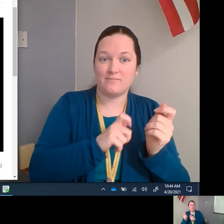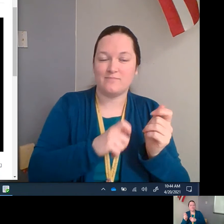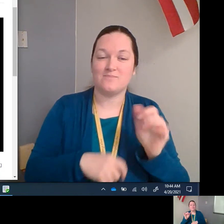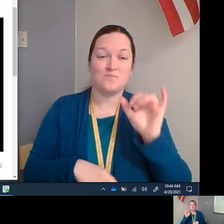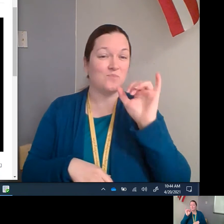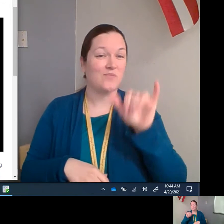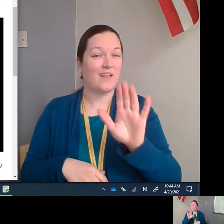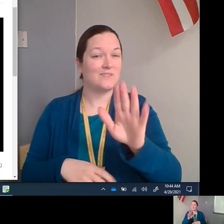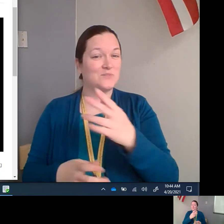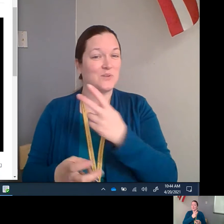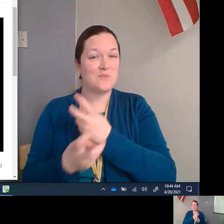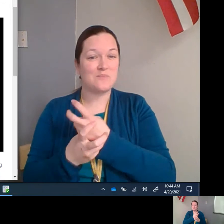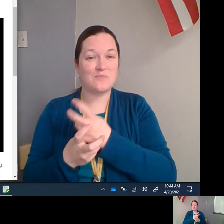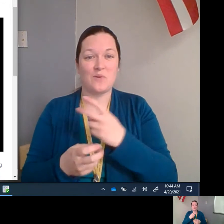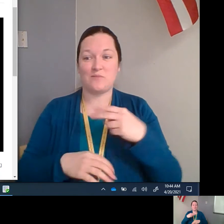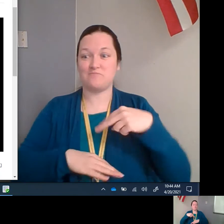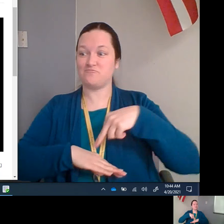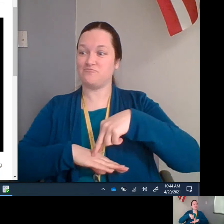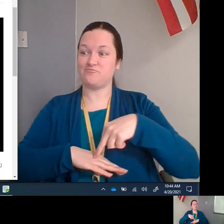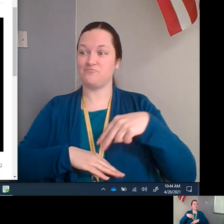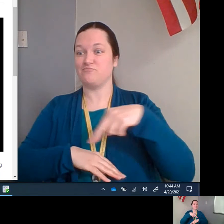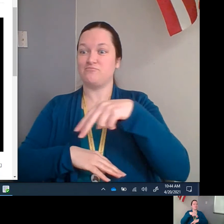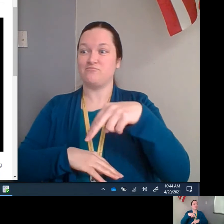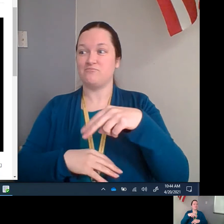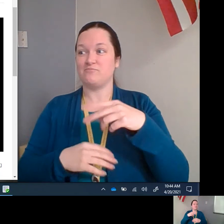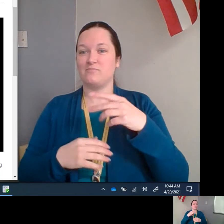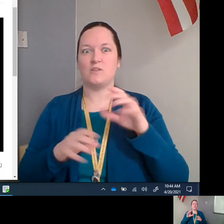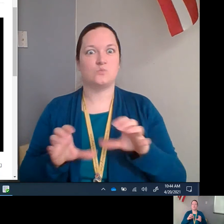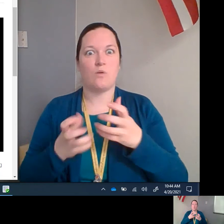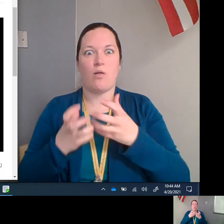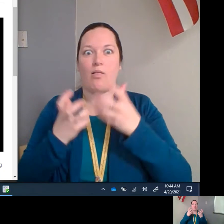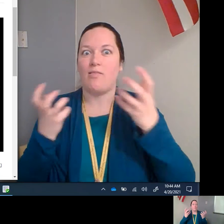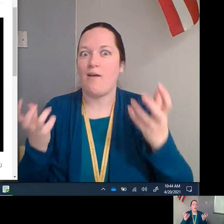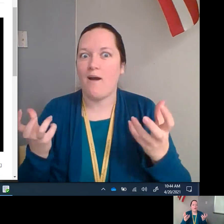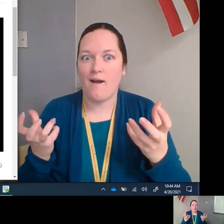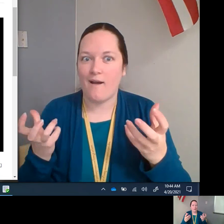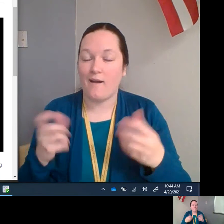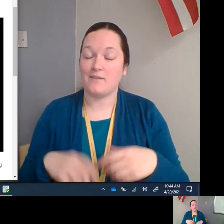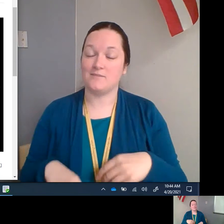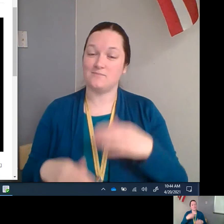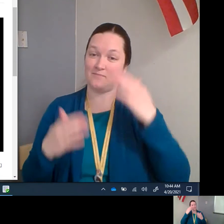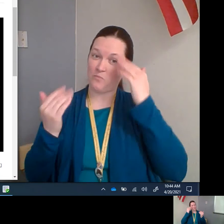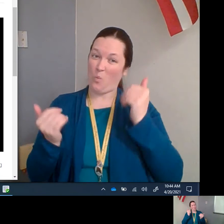system. It holds us up, but it does a lot more than that as well. And so I hope that's helpful.